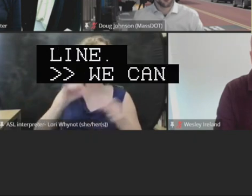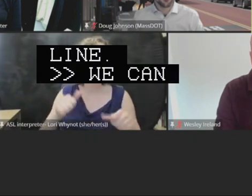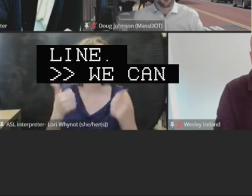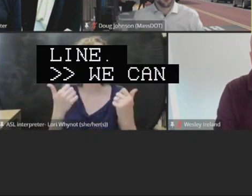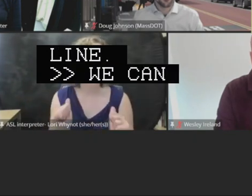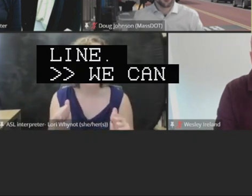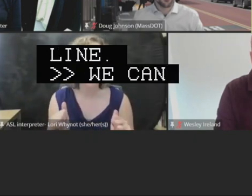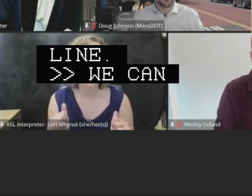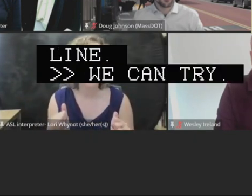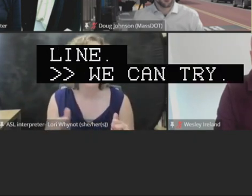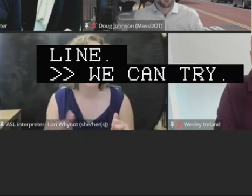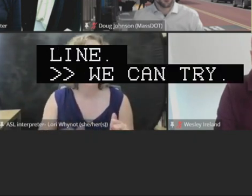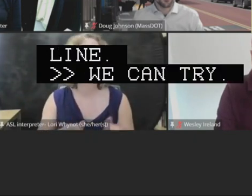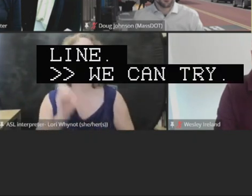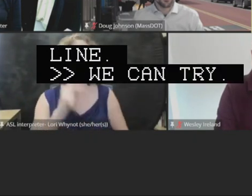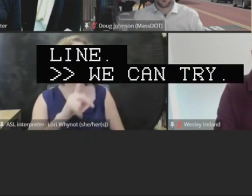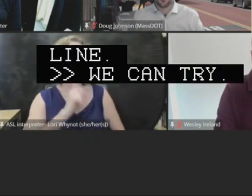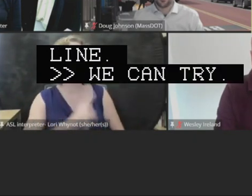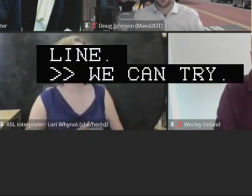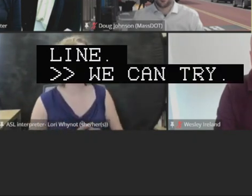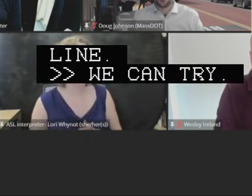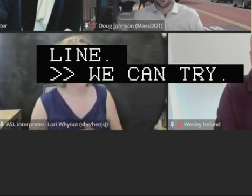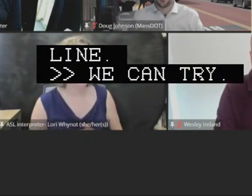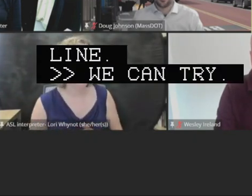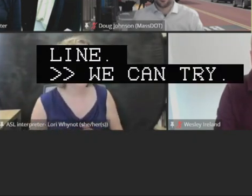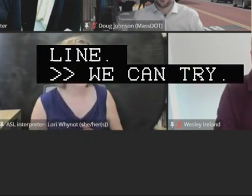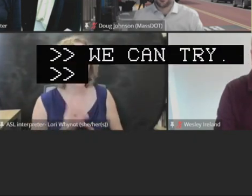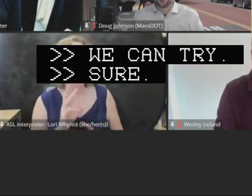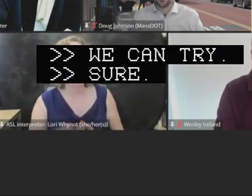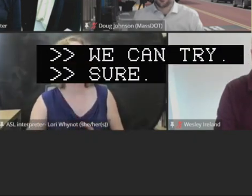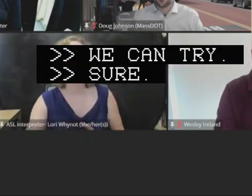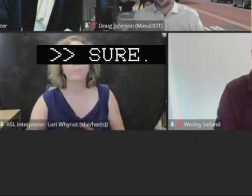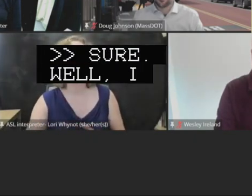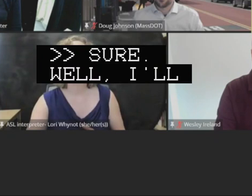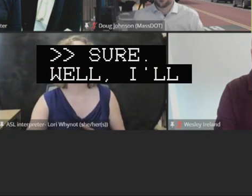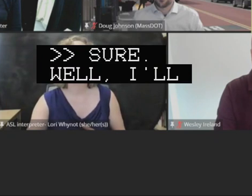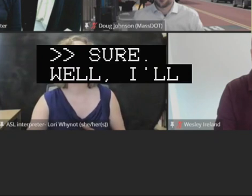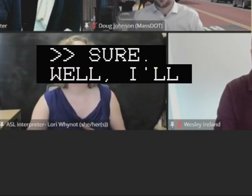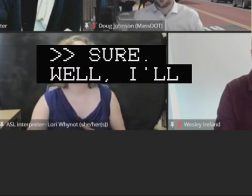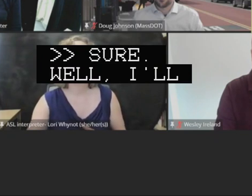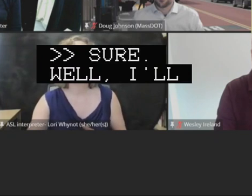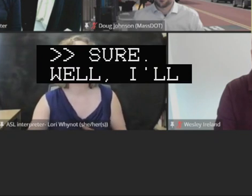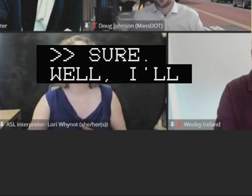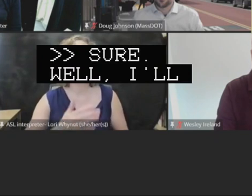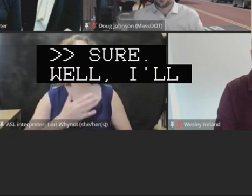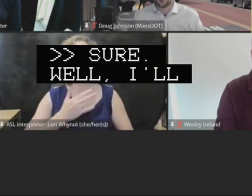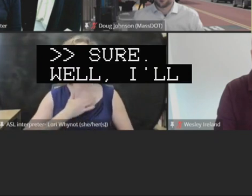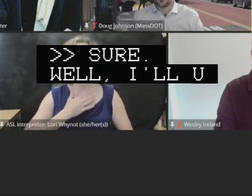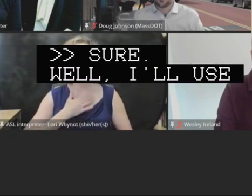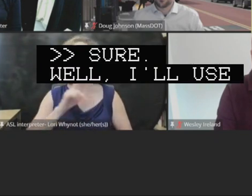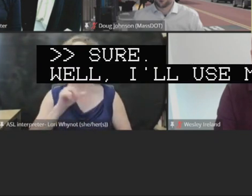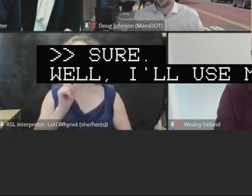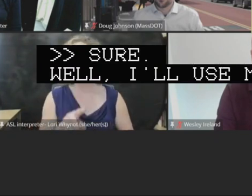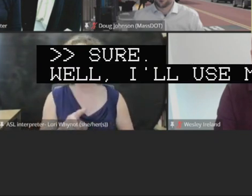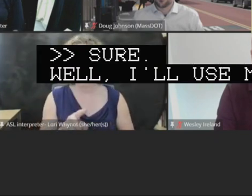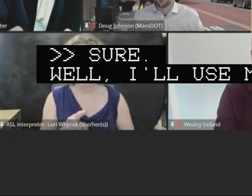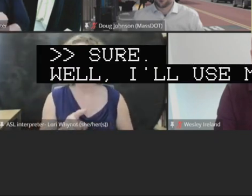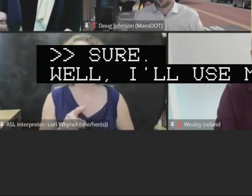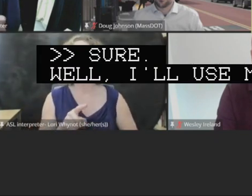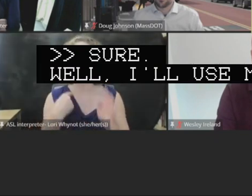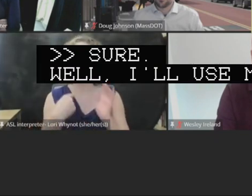Sure. Well, I'll use my question as an example. As I mentioned at